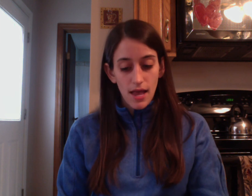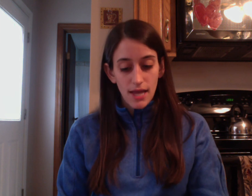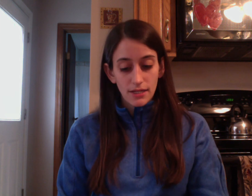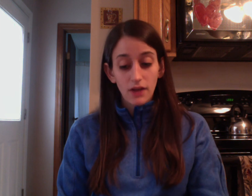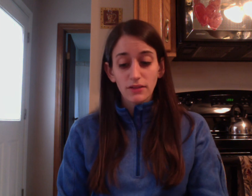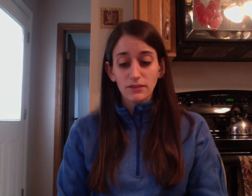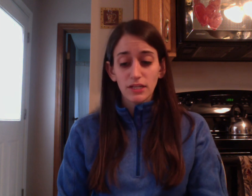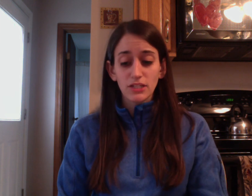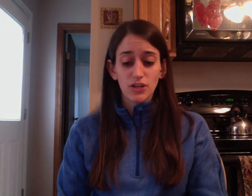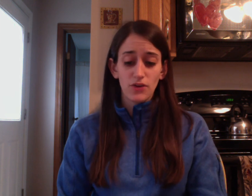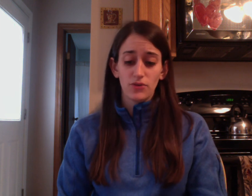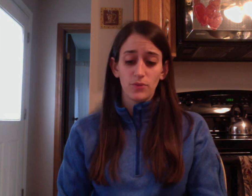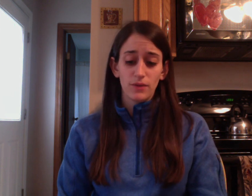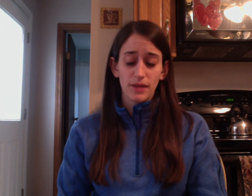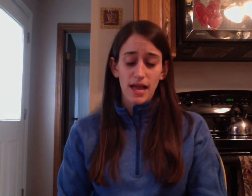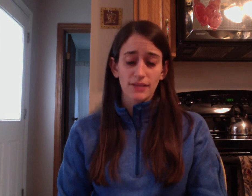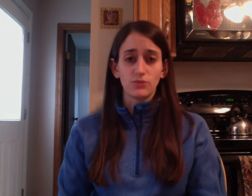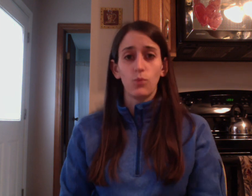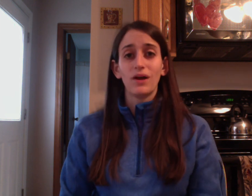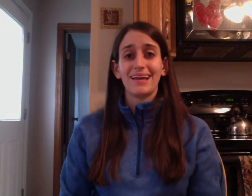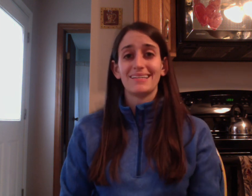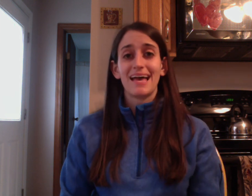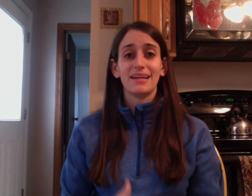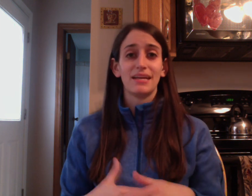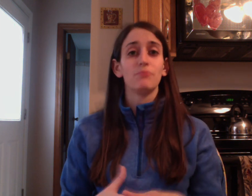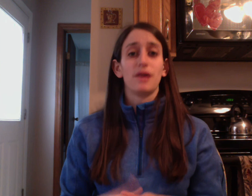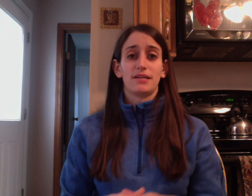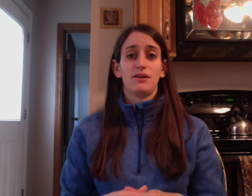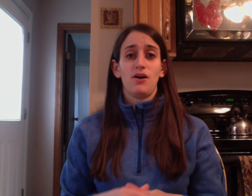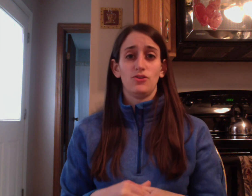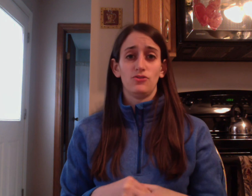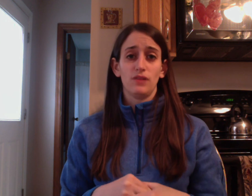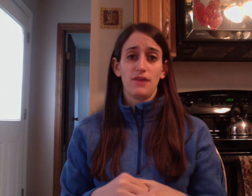And in general, you might be asked what has had an impact on your life.